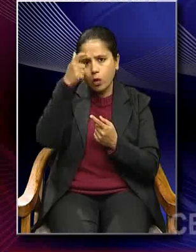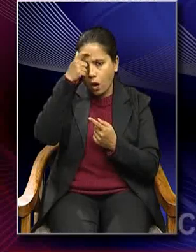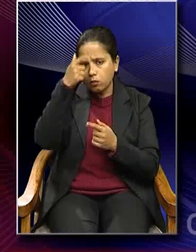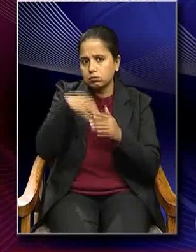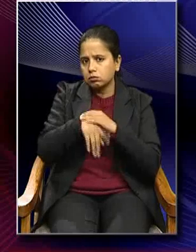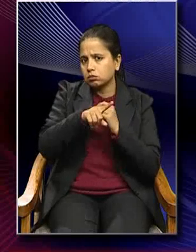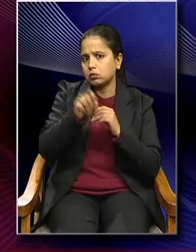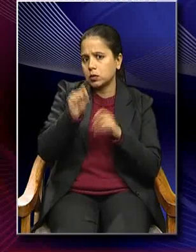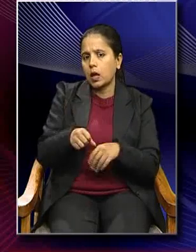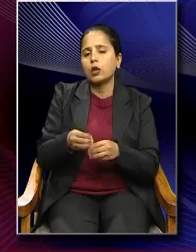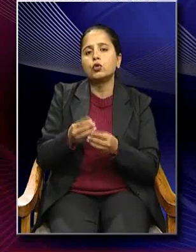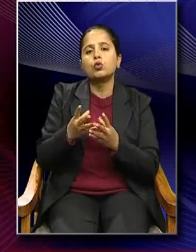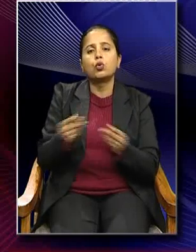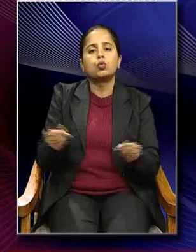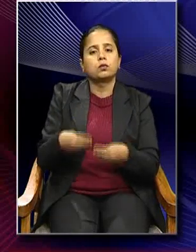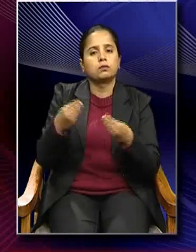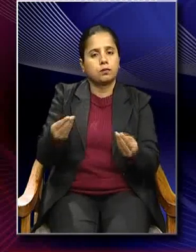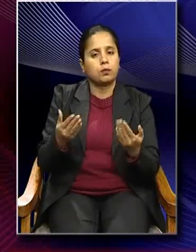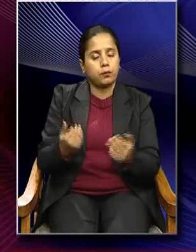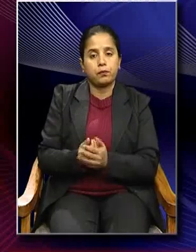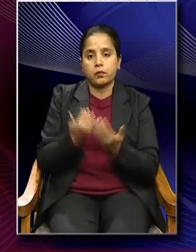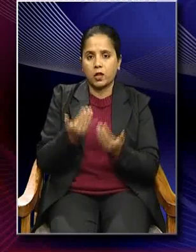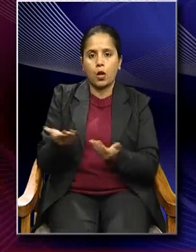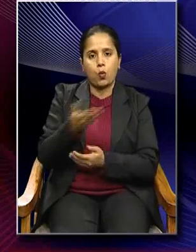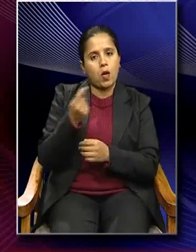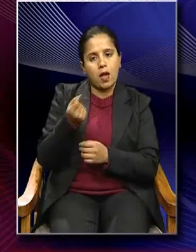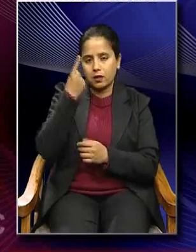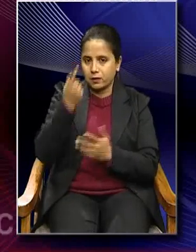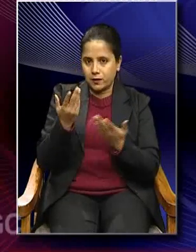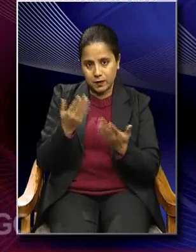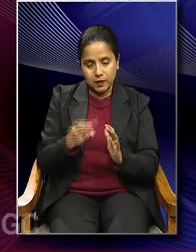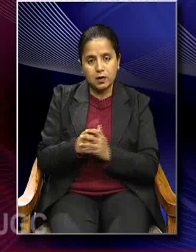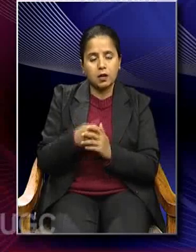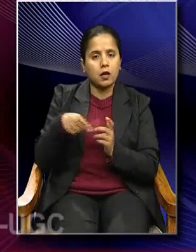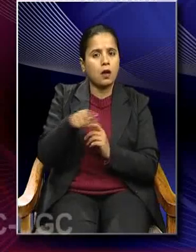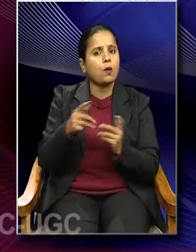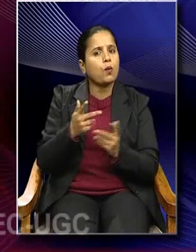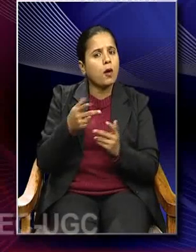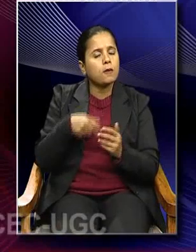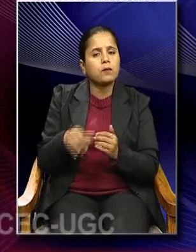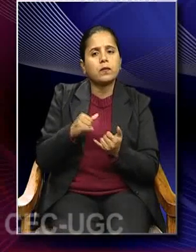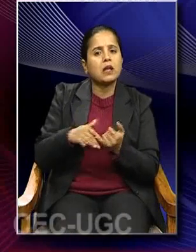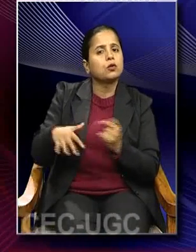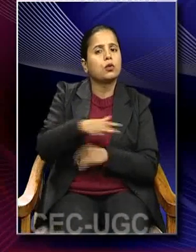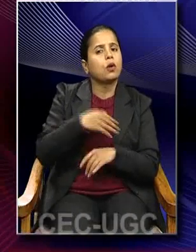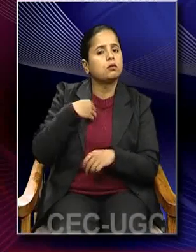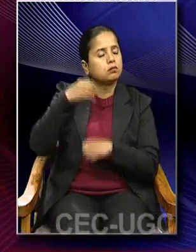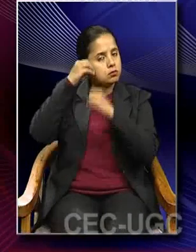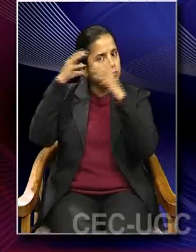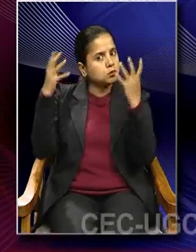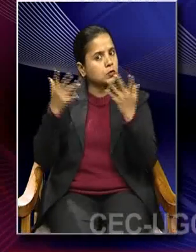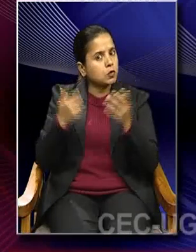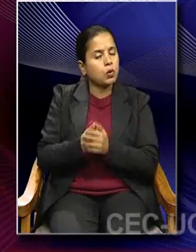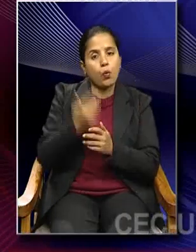to provide solution. Now we have understood the what is sociological imagination,